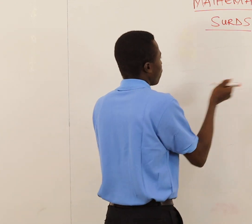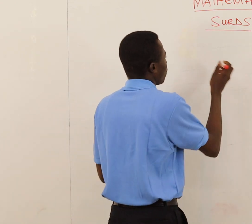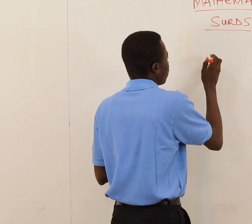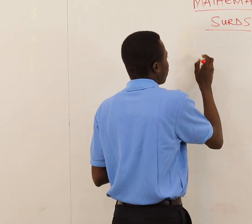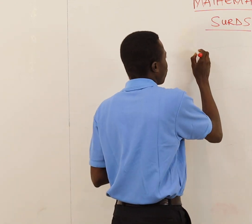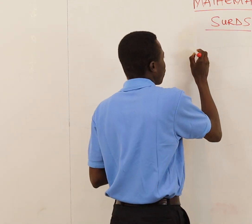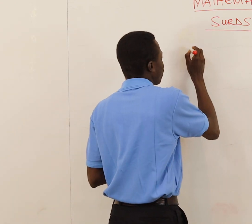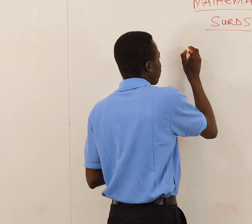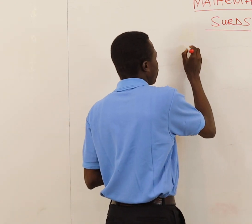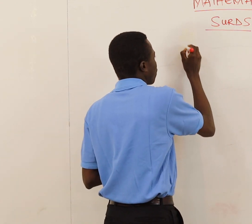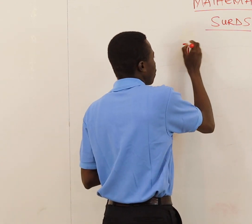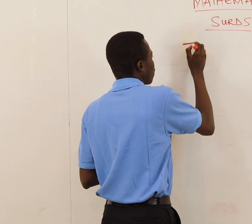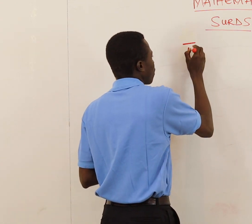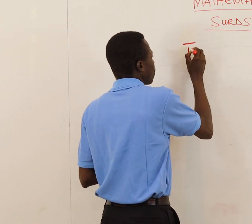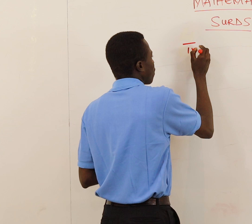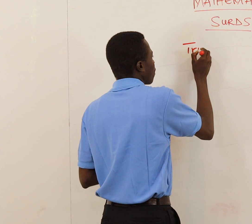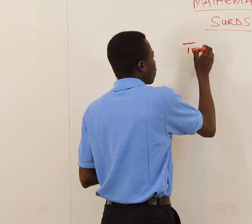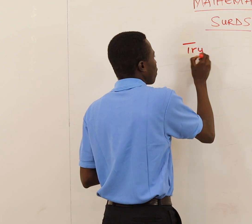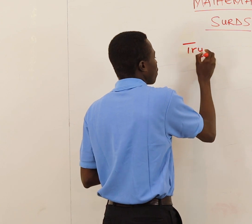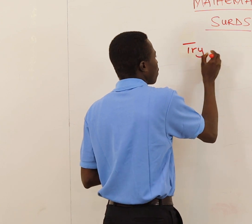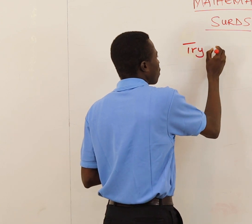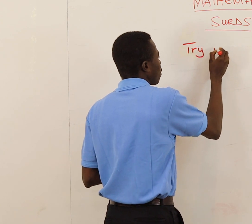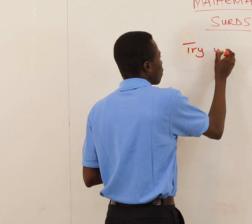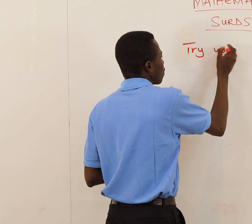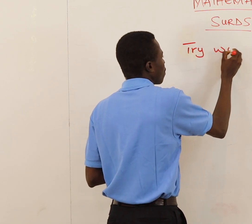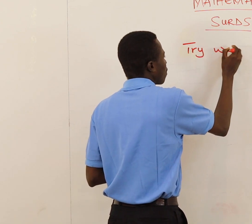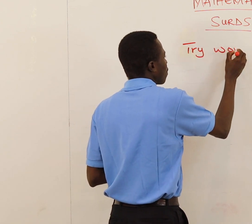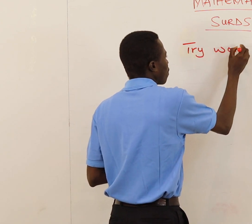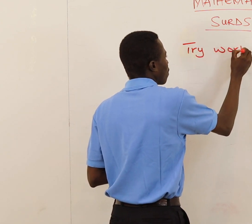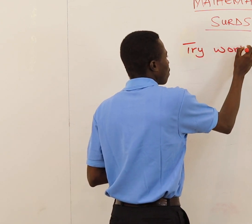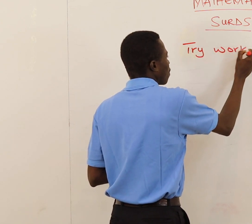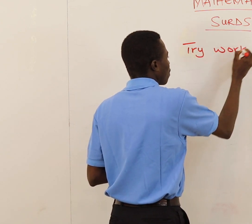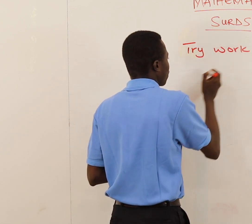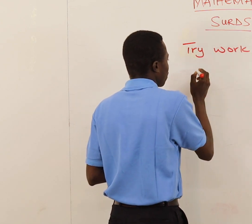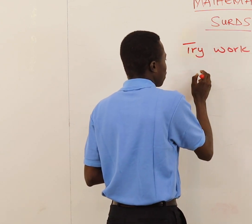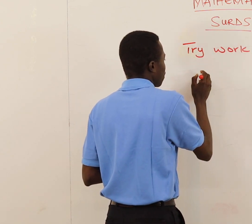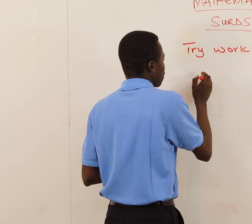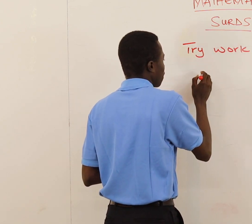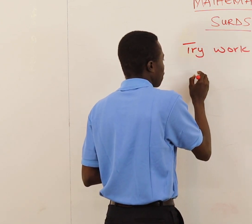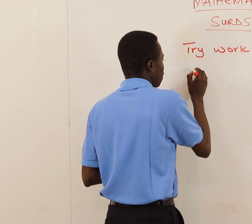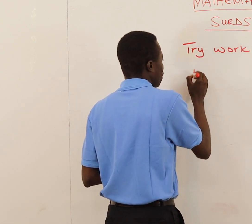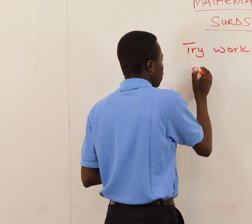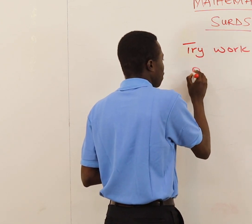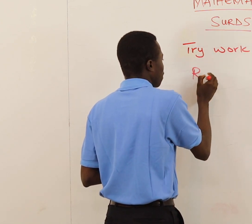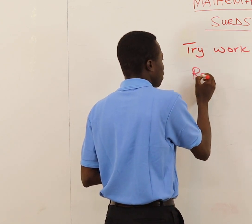So try. If you are maybe free at home, then you can do that